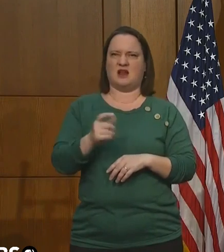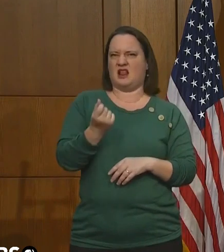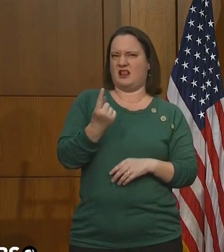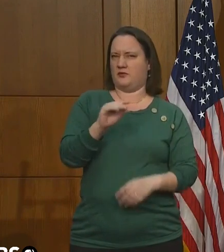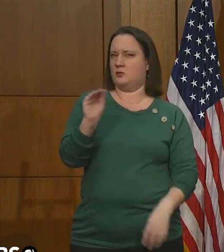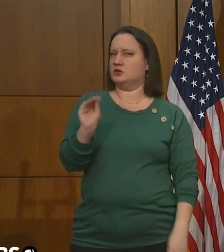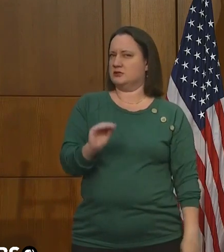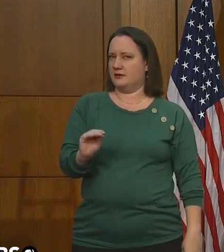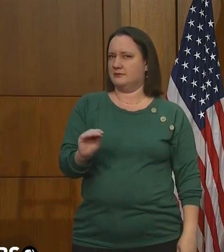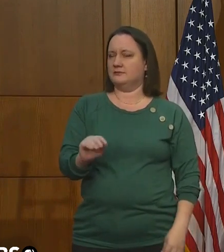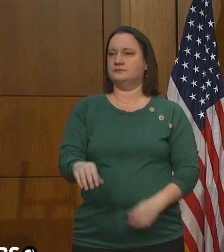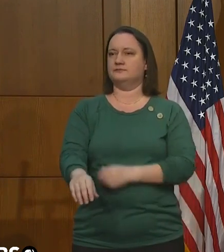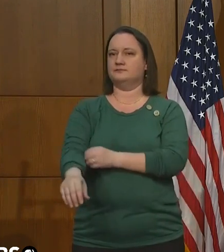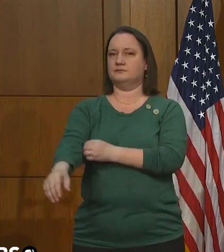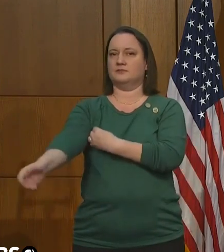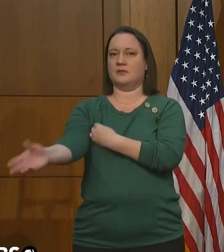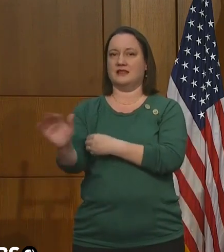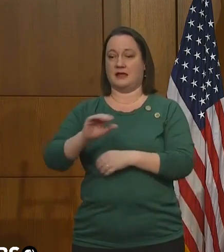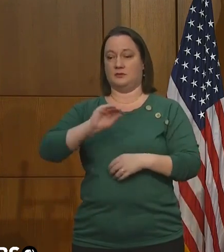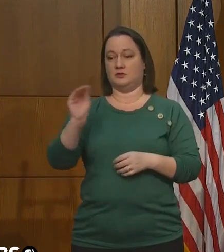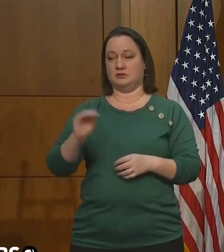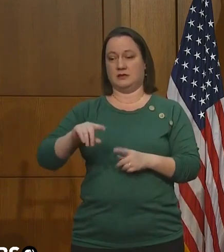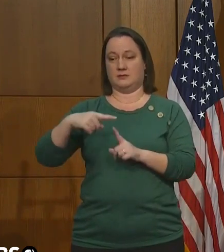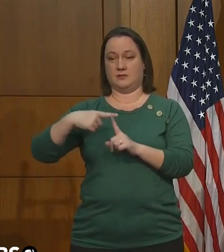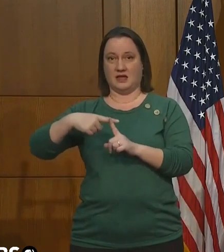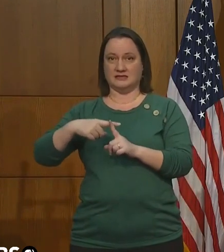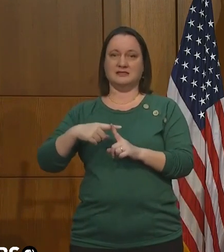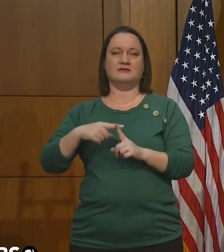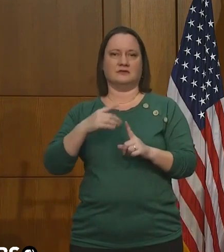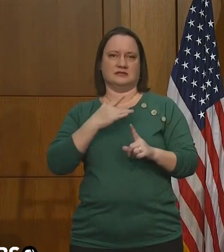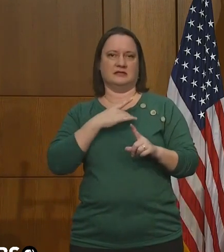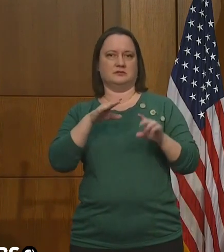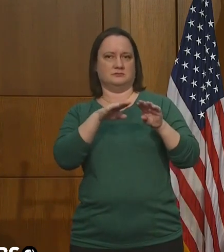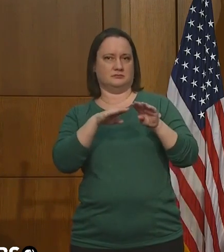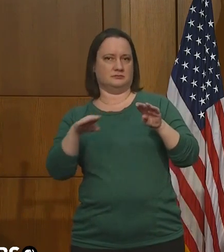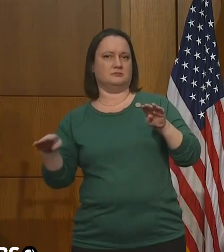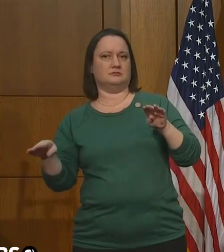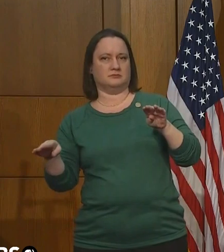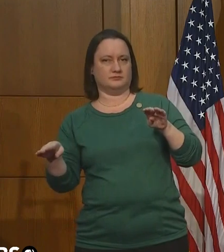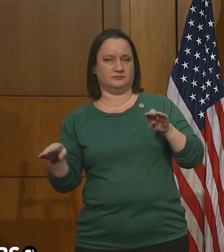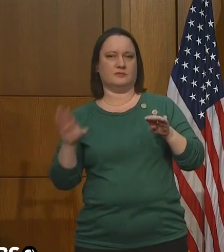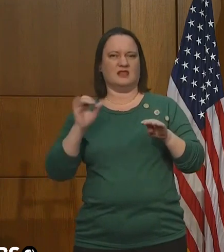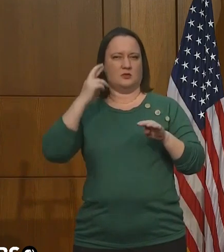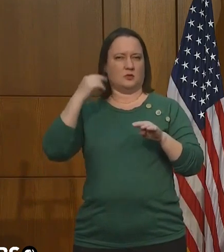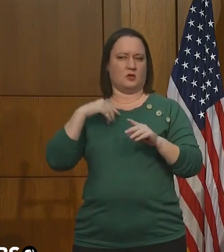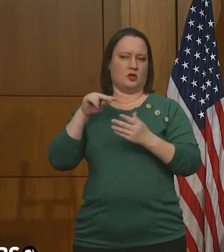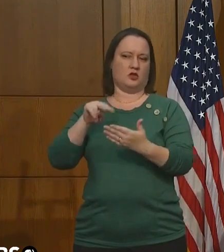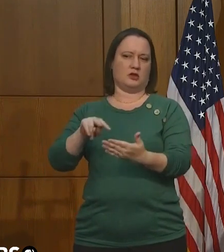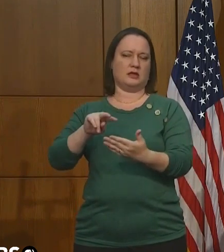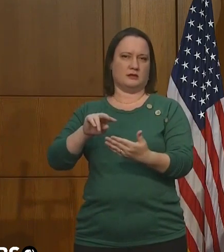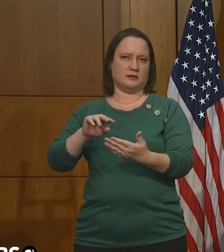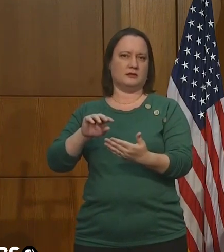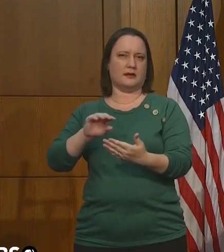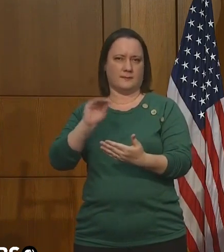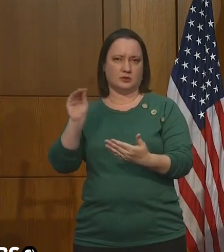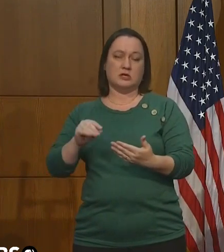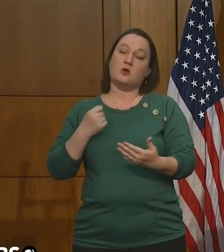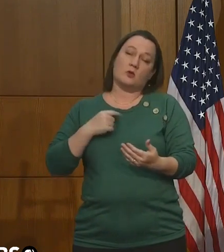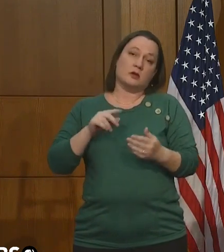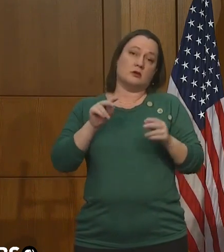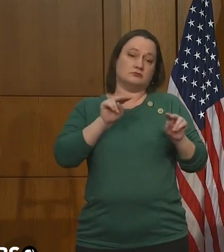those numbers, the percent positivity tend to be trending down. And that's we're looking at both of those, but certainly you